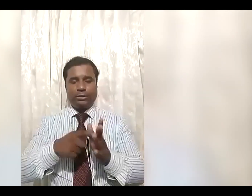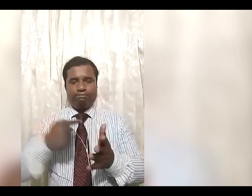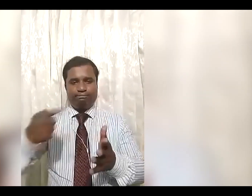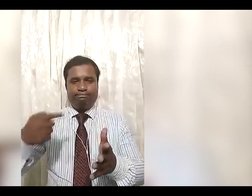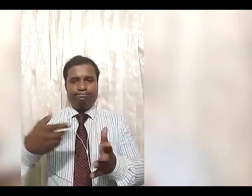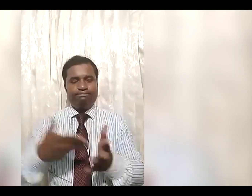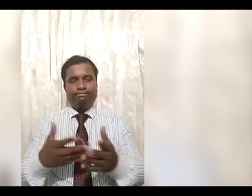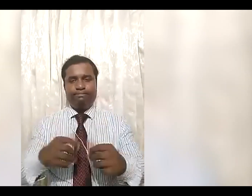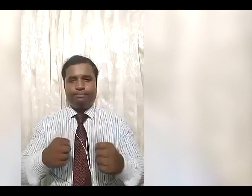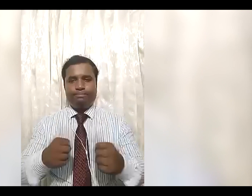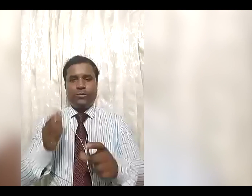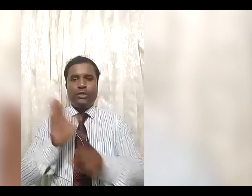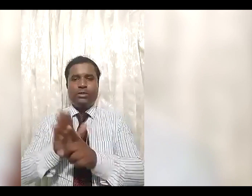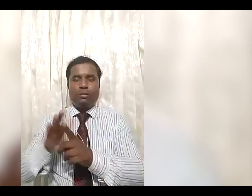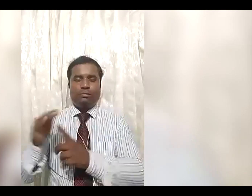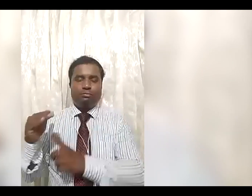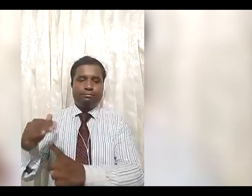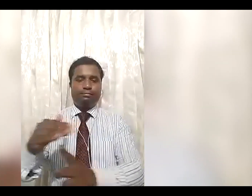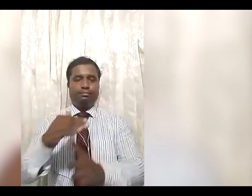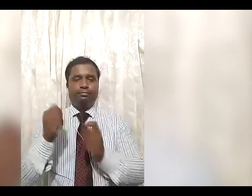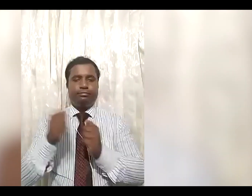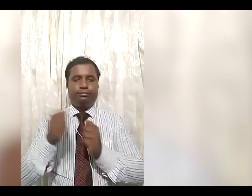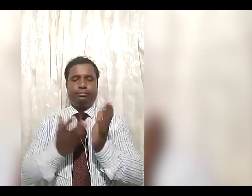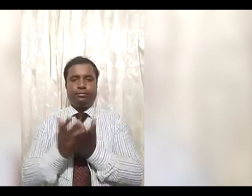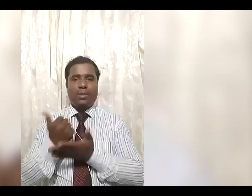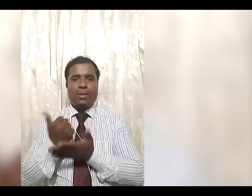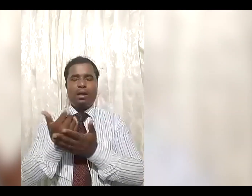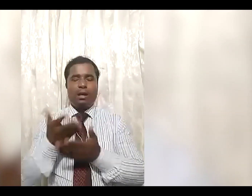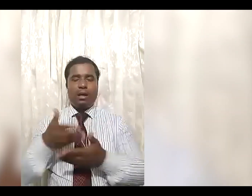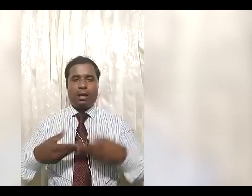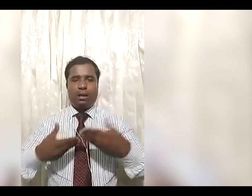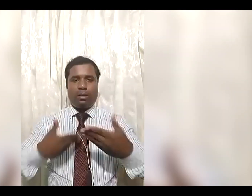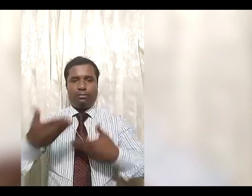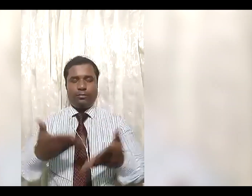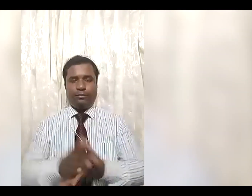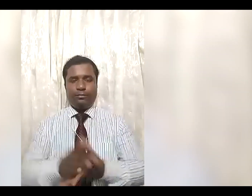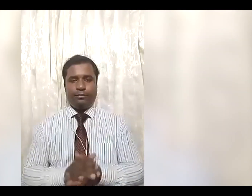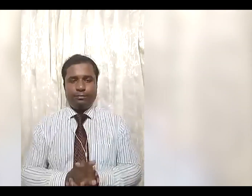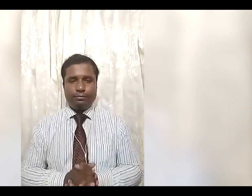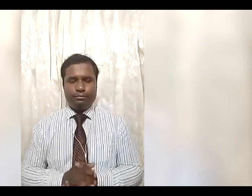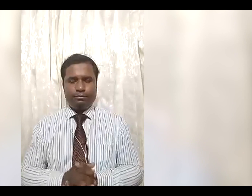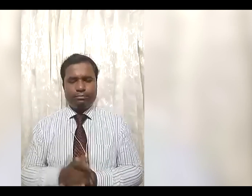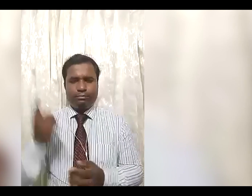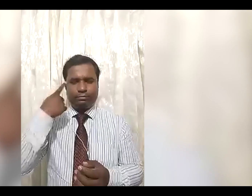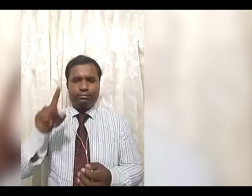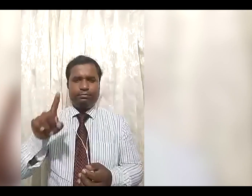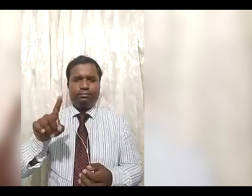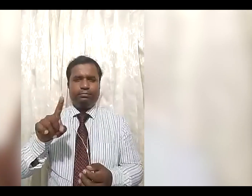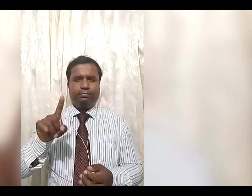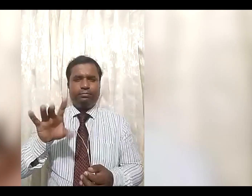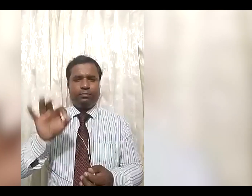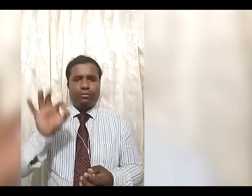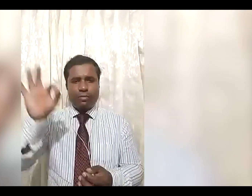supporting awareness raising with political parties, because if you're thinking of 15% of the population, in some cases more, that's not